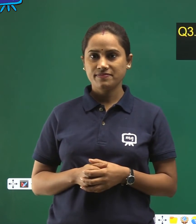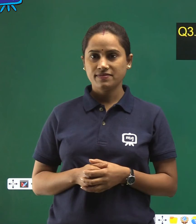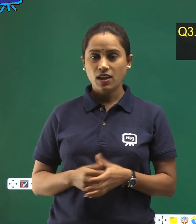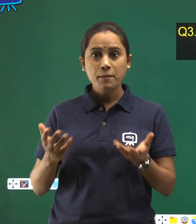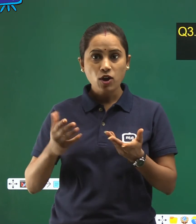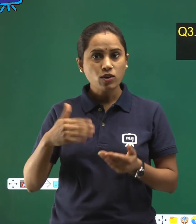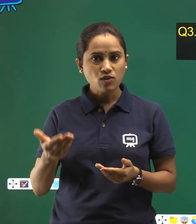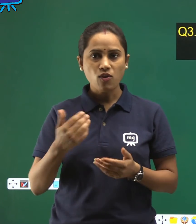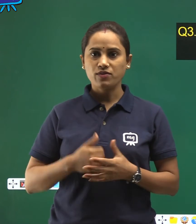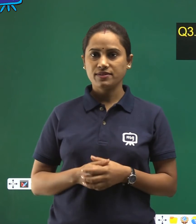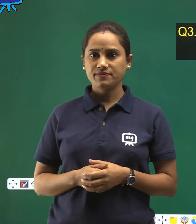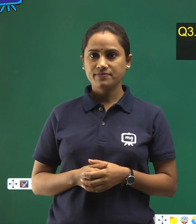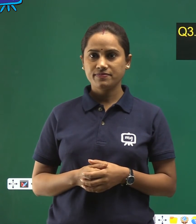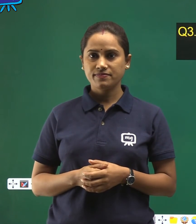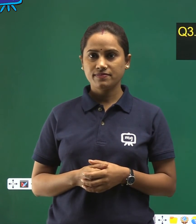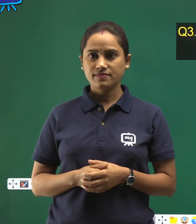because of